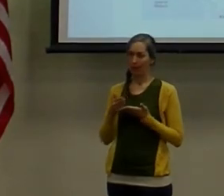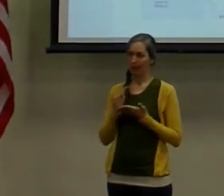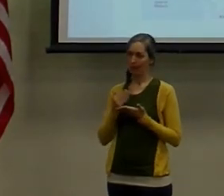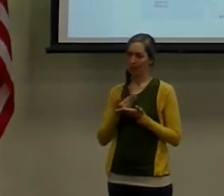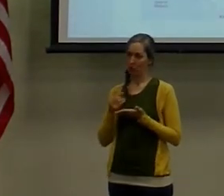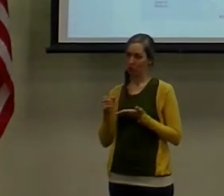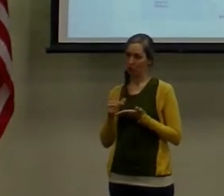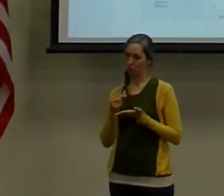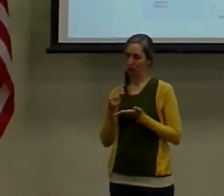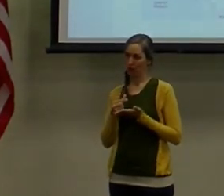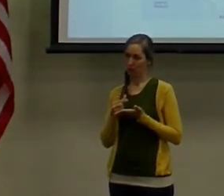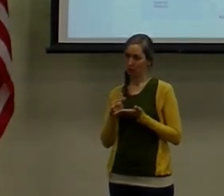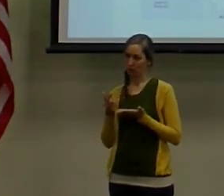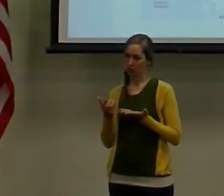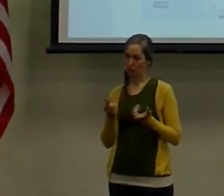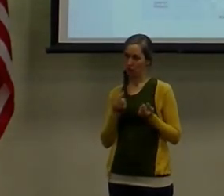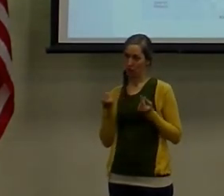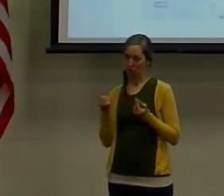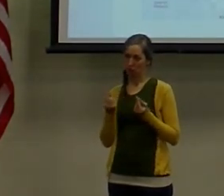we planted church.